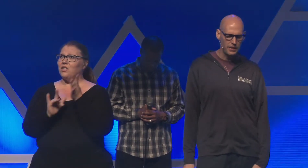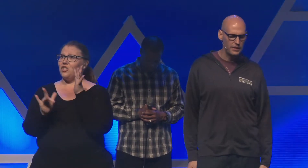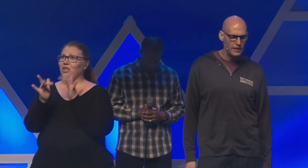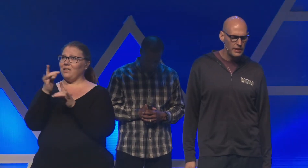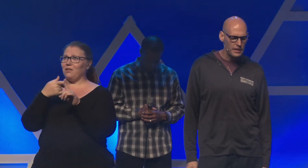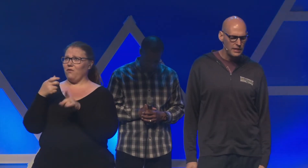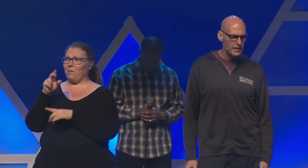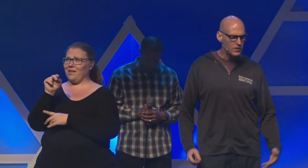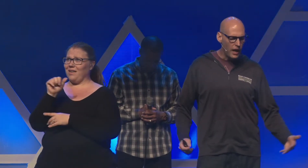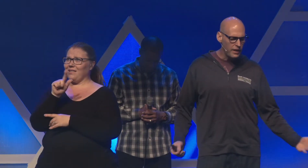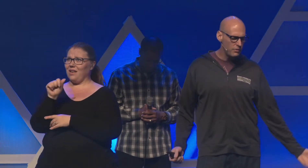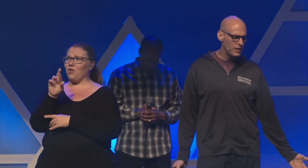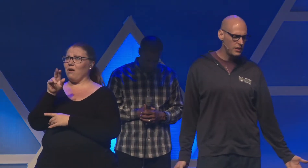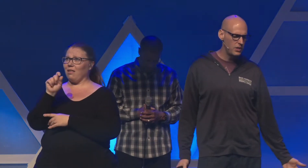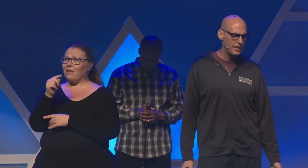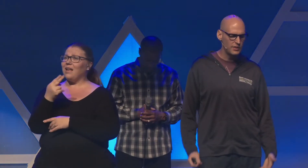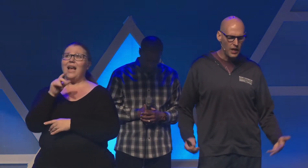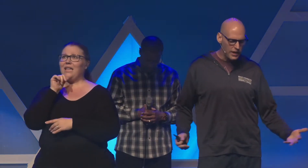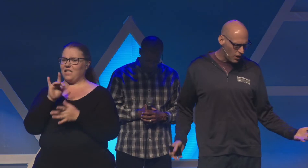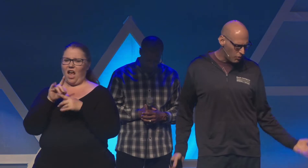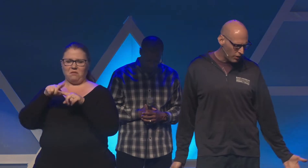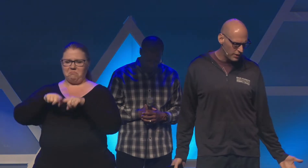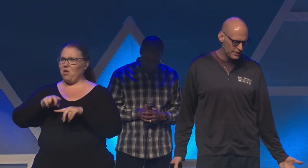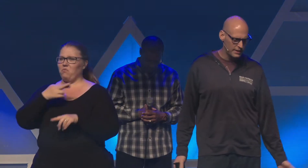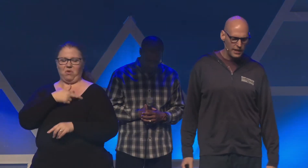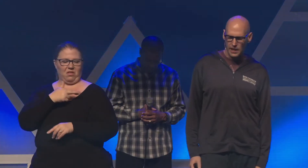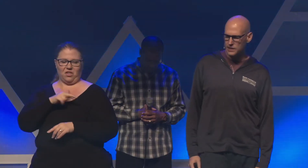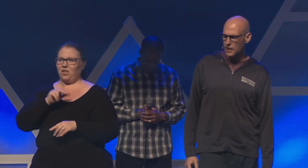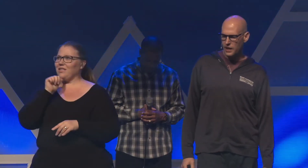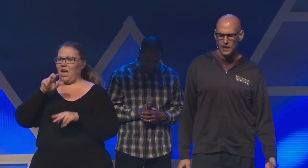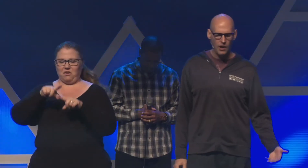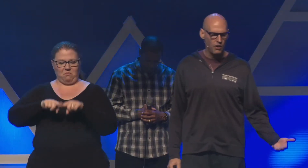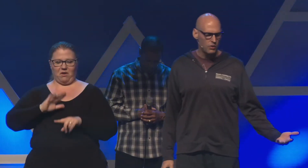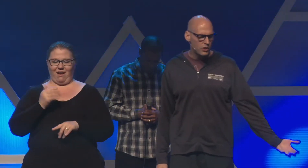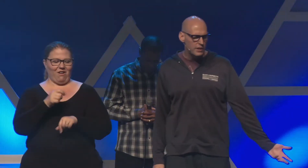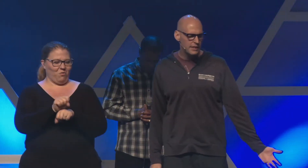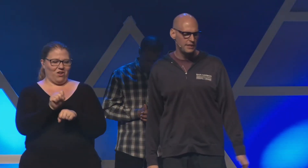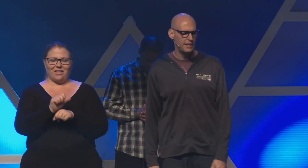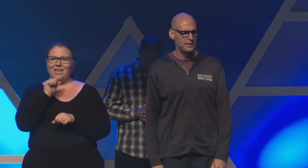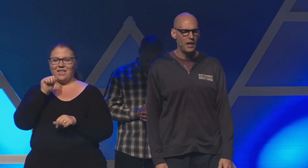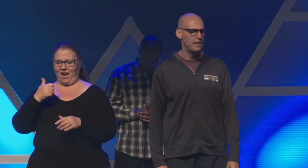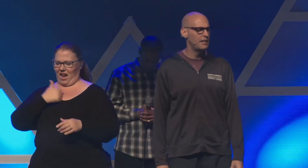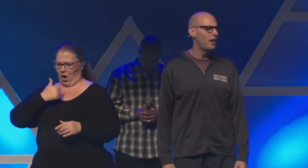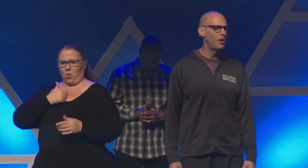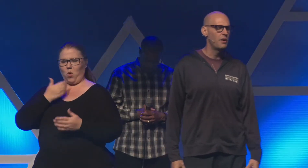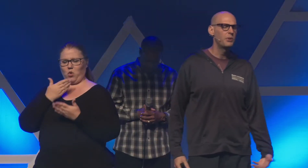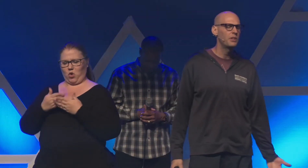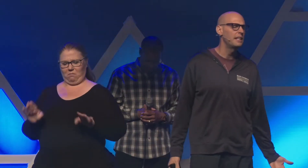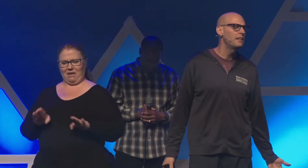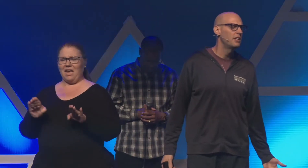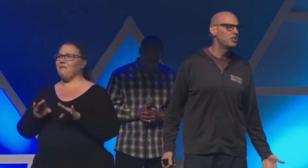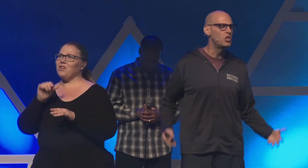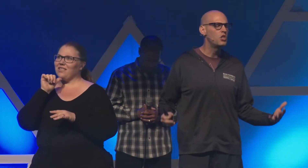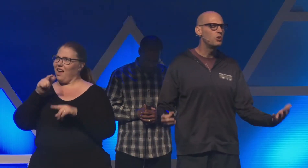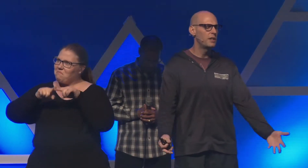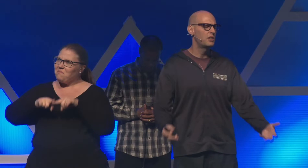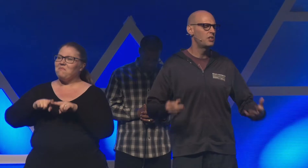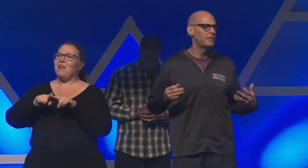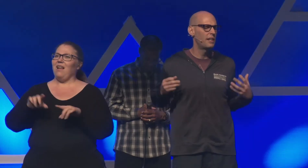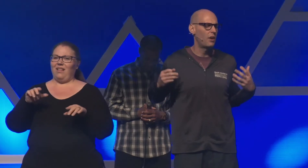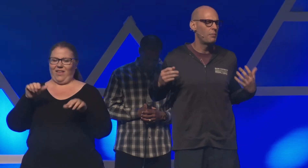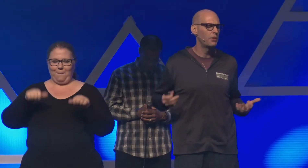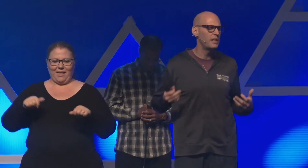Nazareth, that it's not in religion, it's not in our works, it's not in our own goodness, it's not in our ability to do,